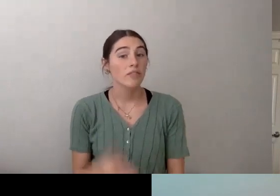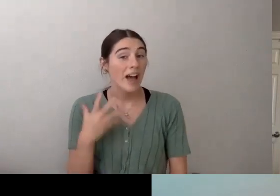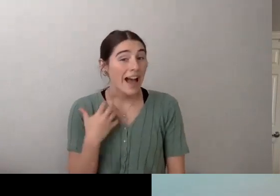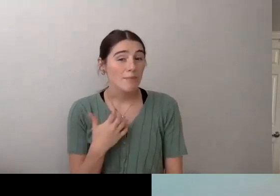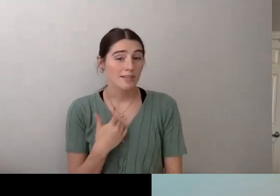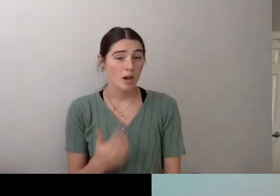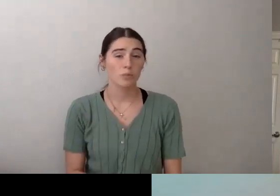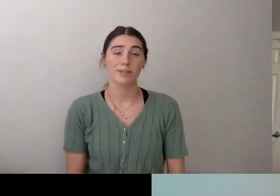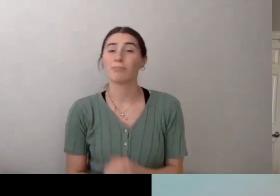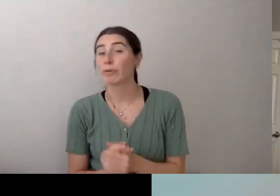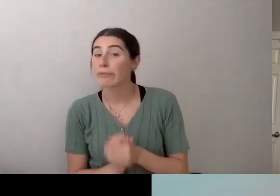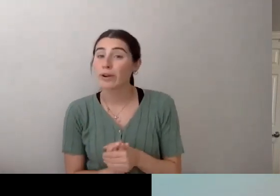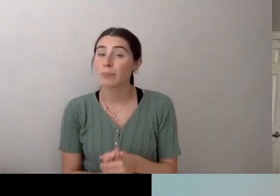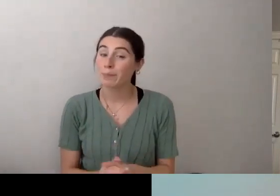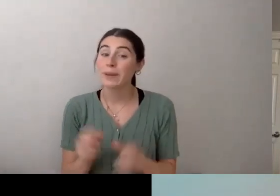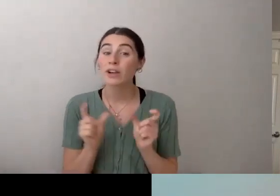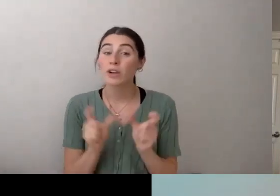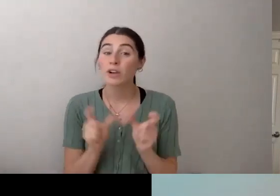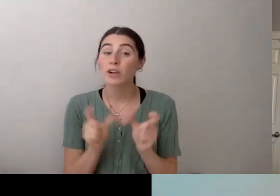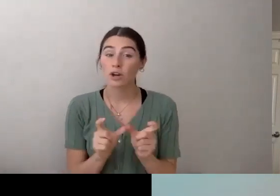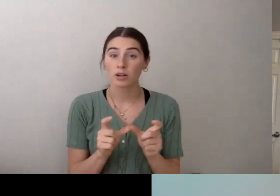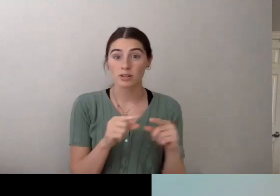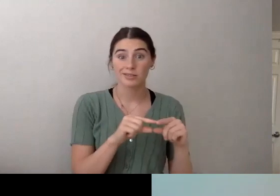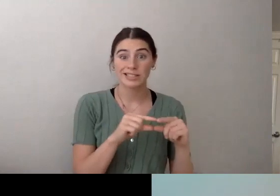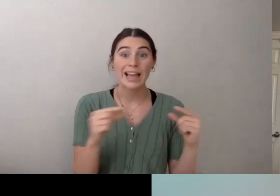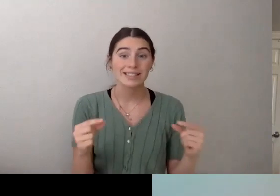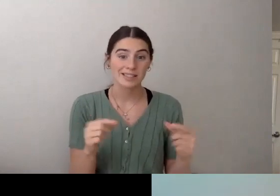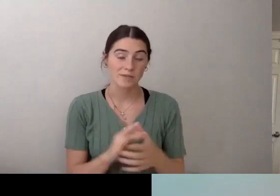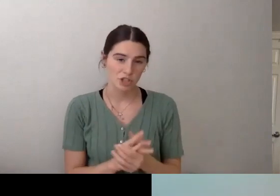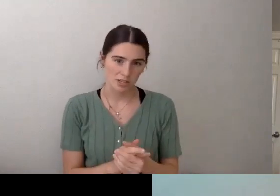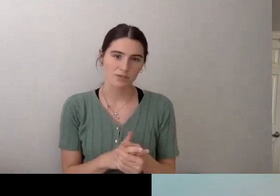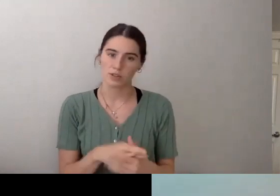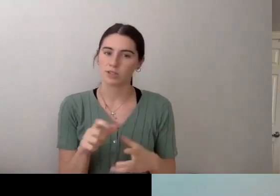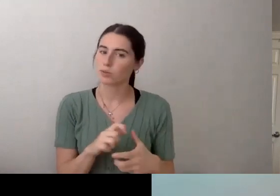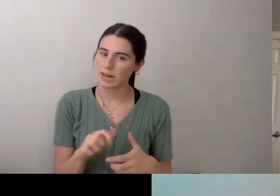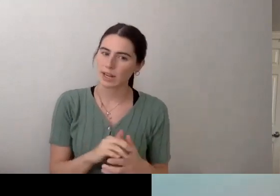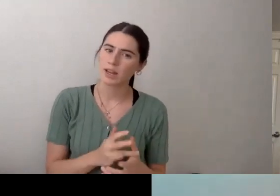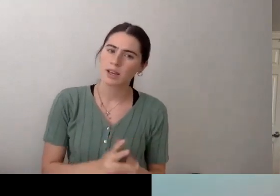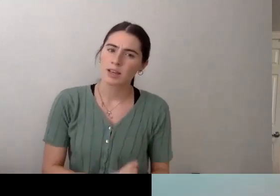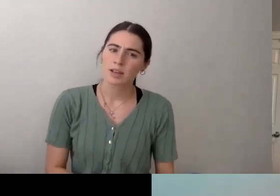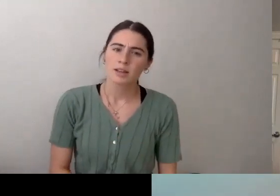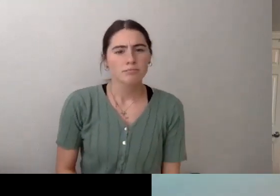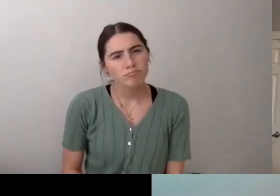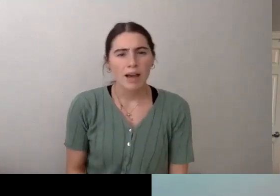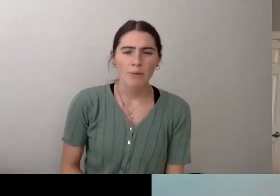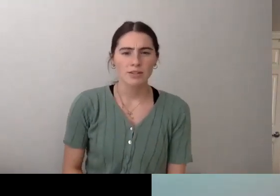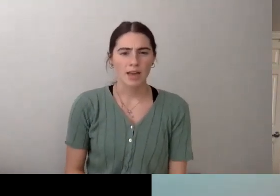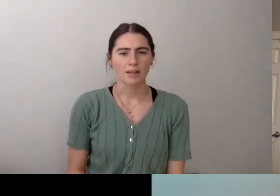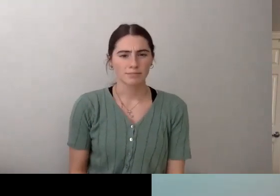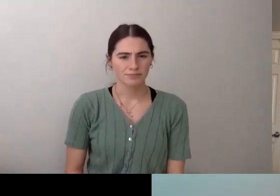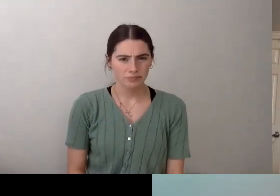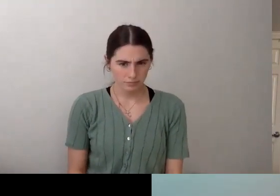So if I myself would prefer bigger slices of cheese versus grated, how would I do